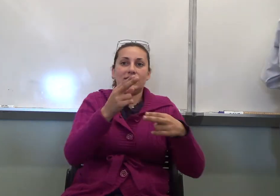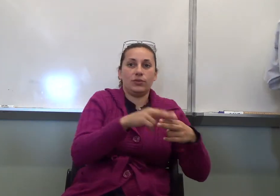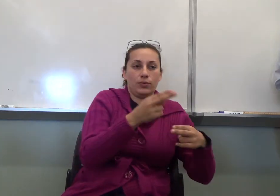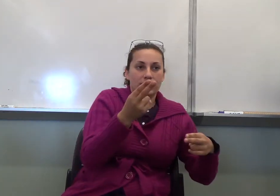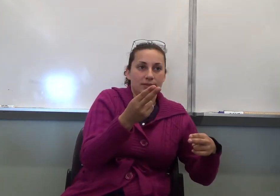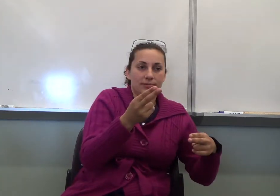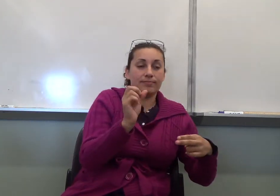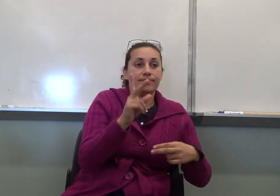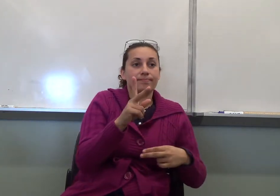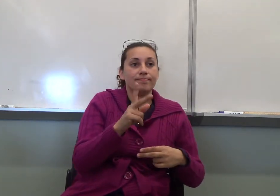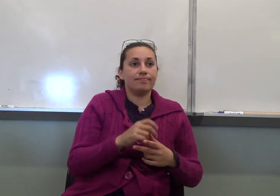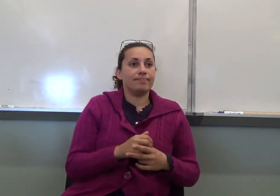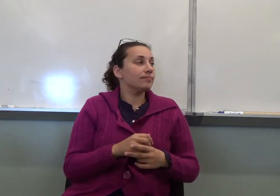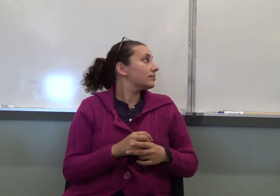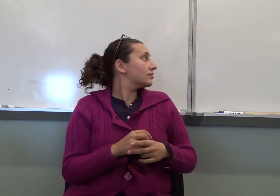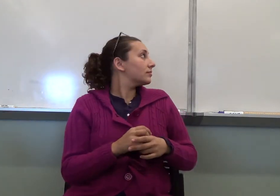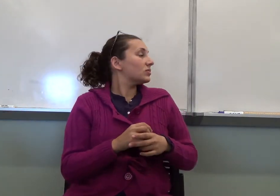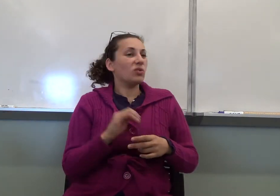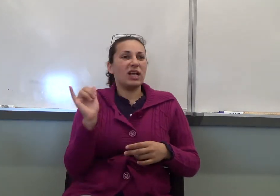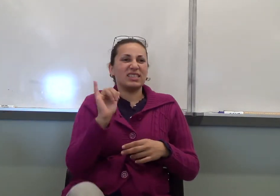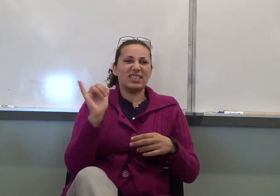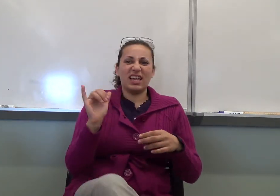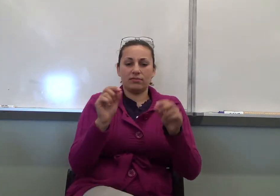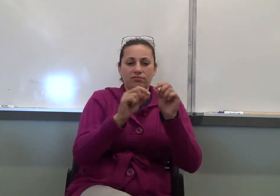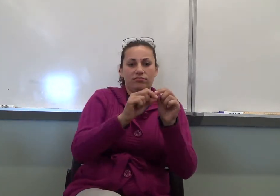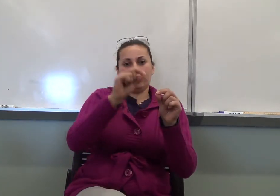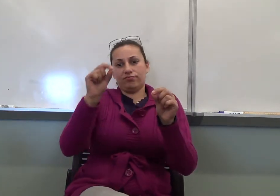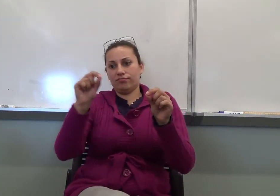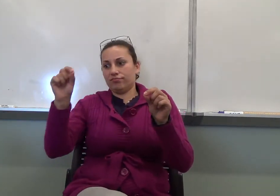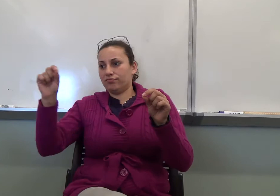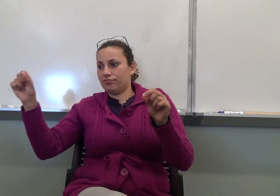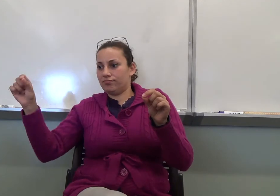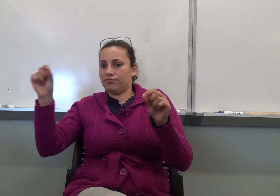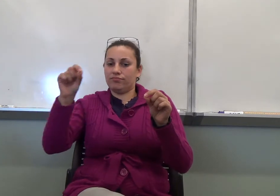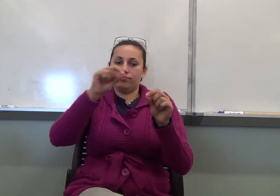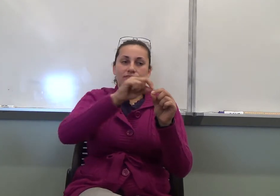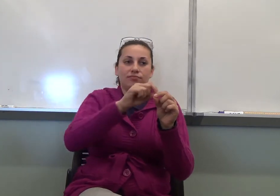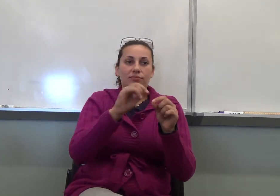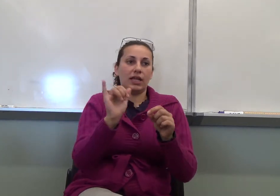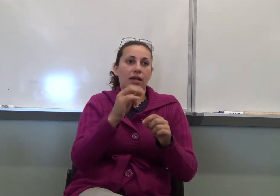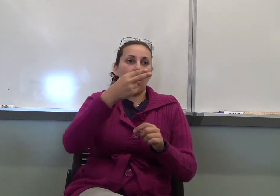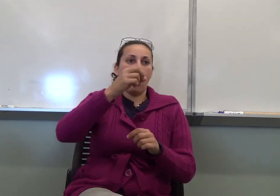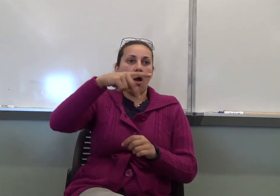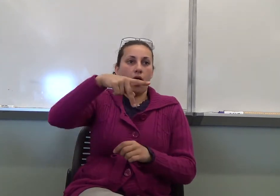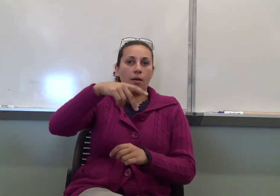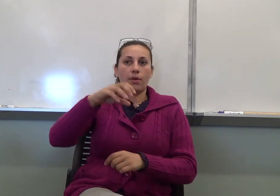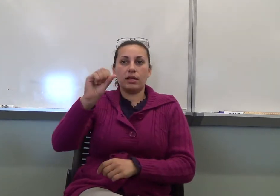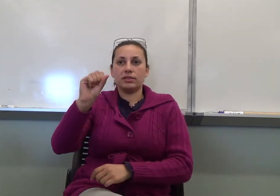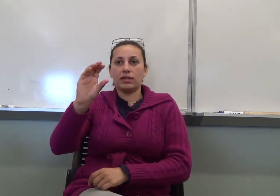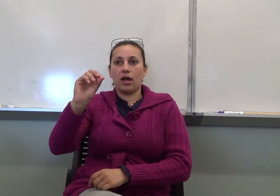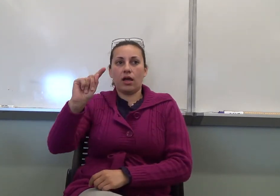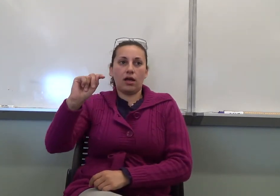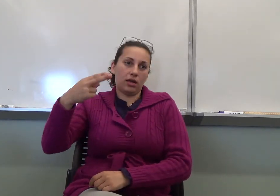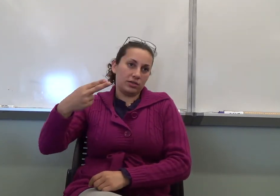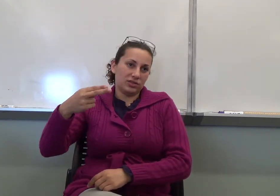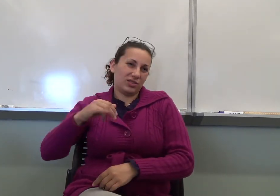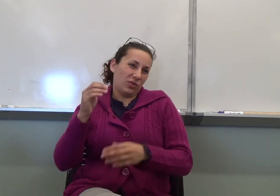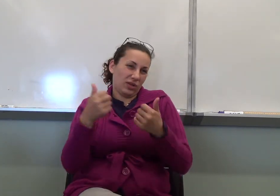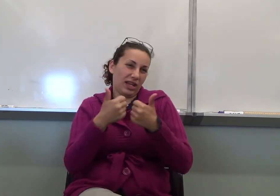So it's a hopscotch kind of thing. You go to the right when you're doing addition on the real line. And it doesn't matter where you are.